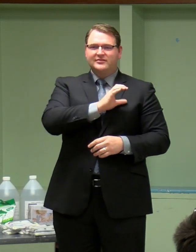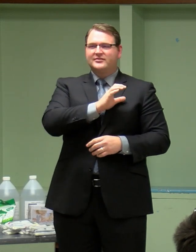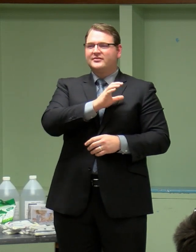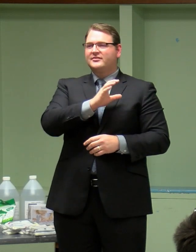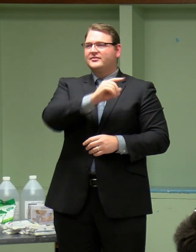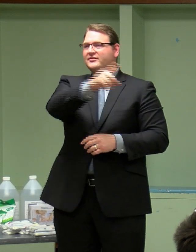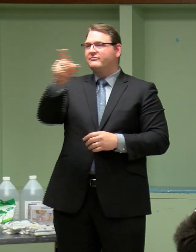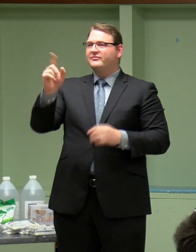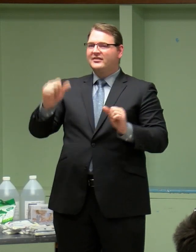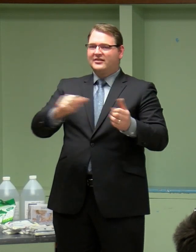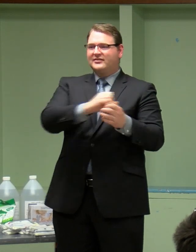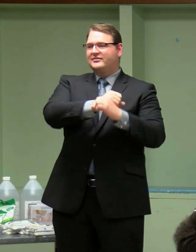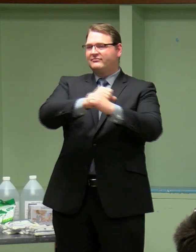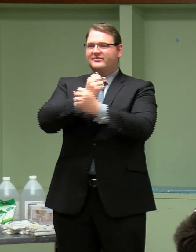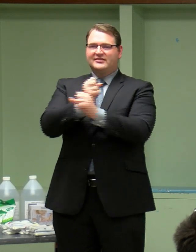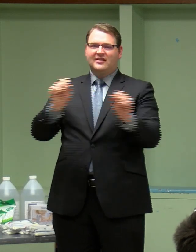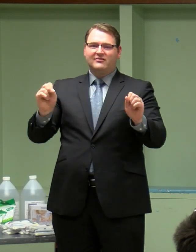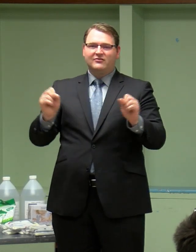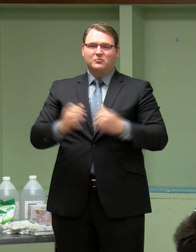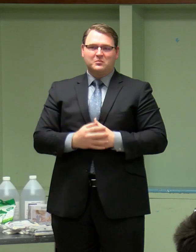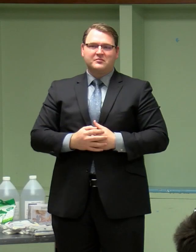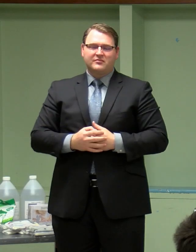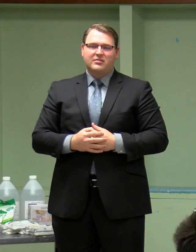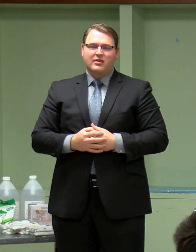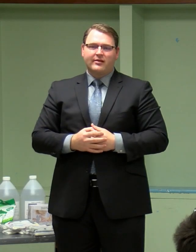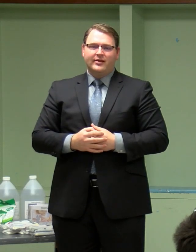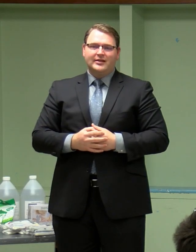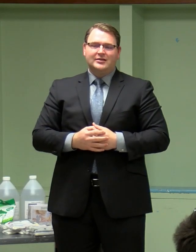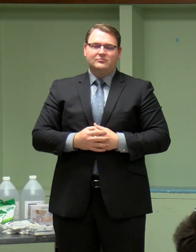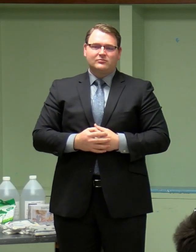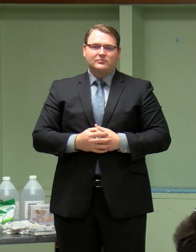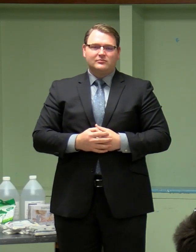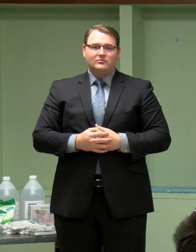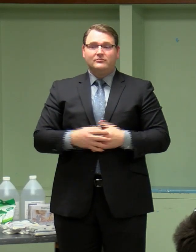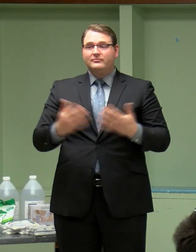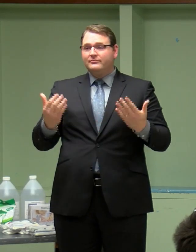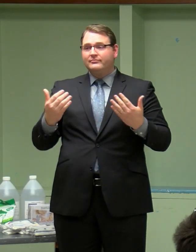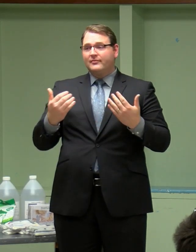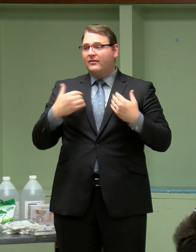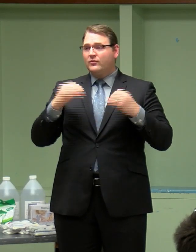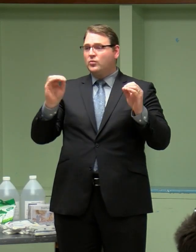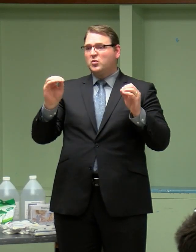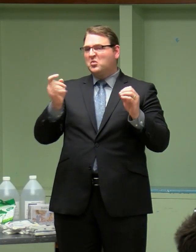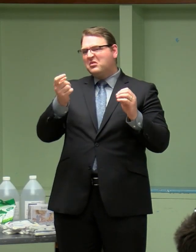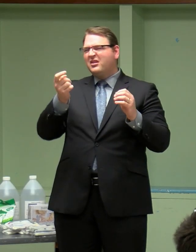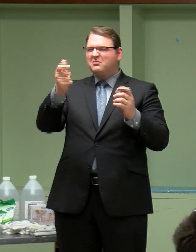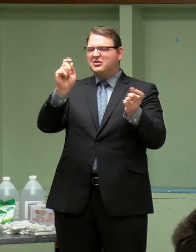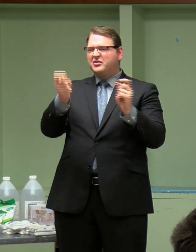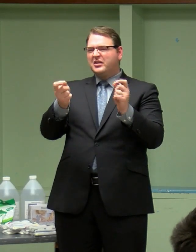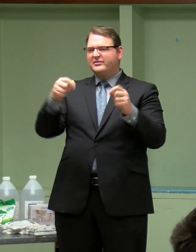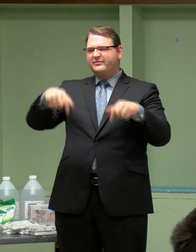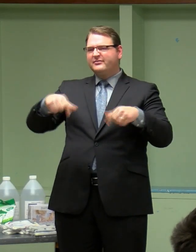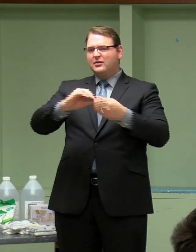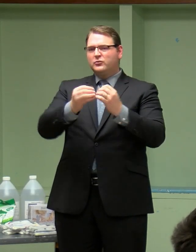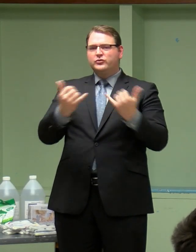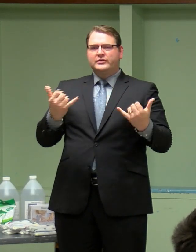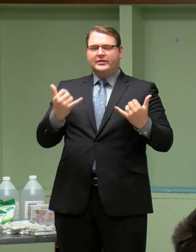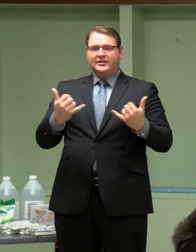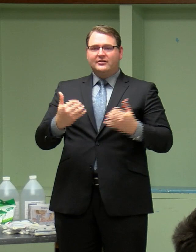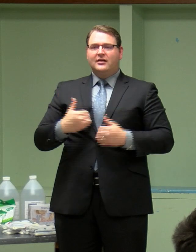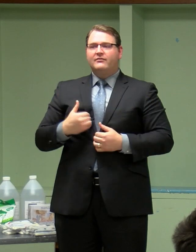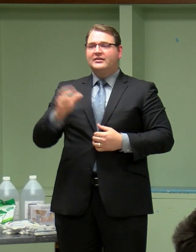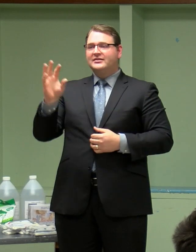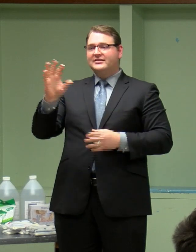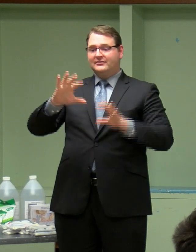line of combating this virus. So real quick, but I don't have much change in regards to our numbers. We have